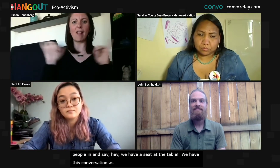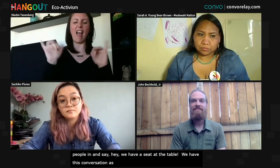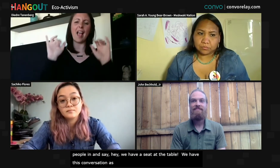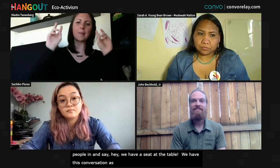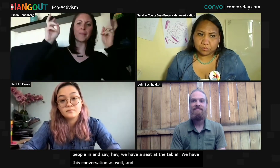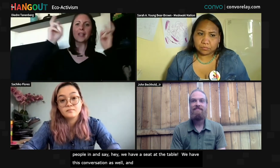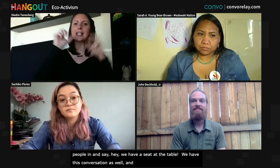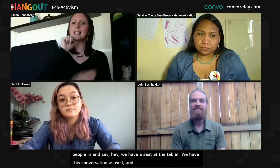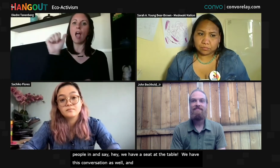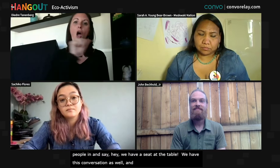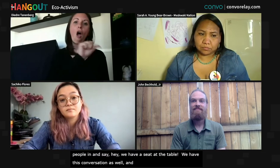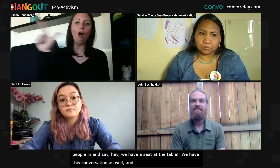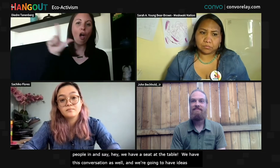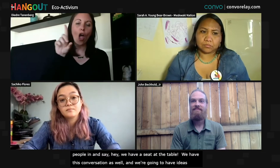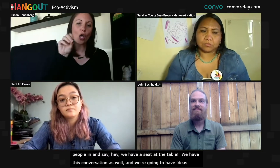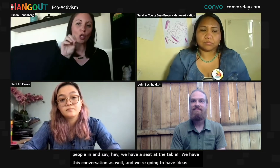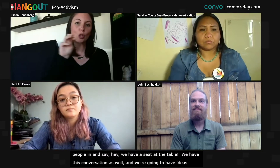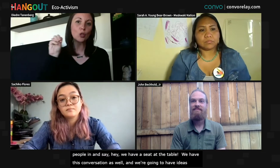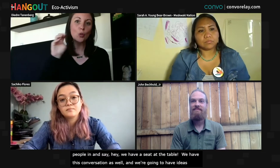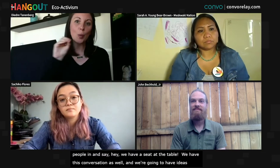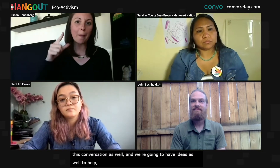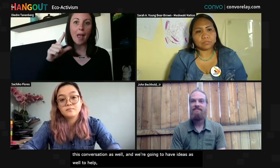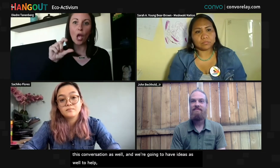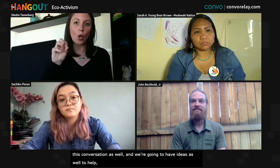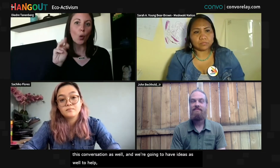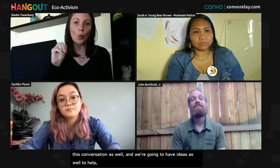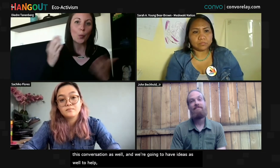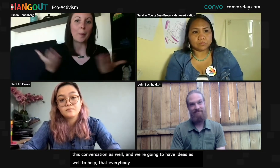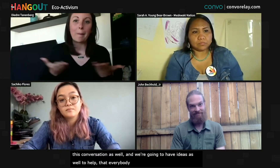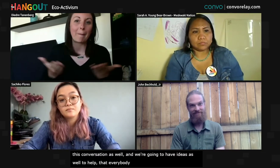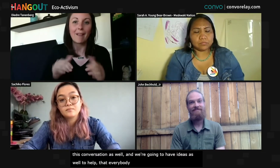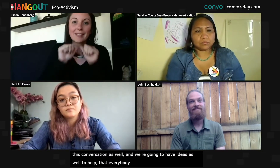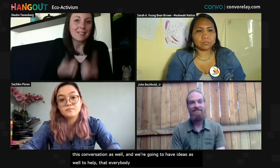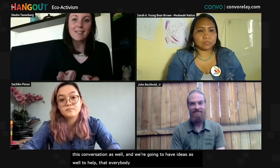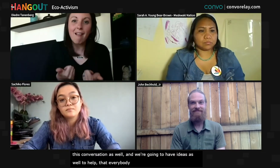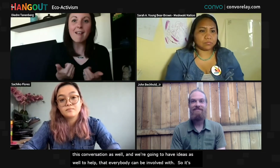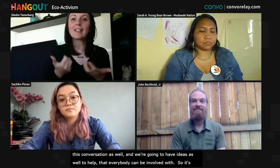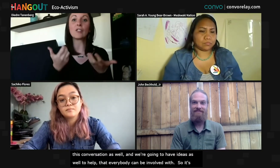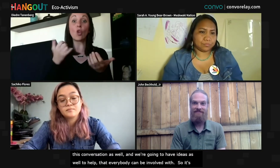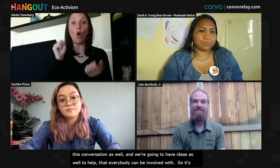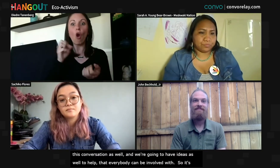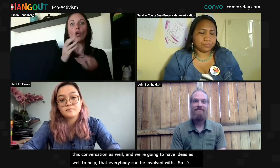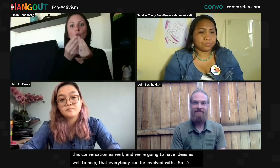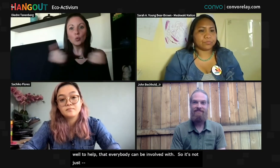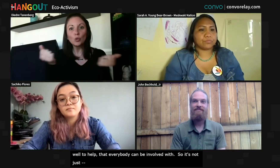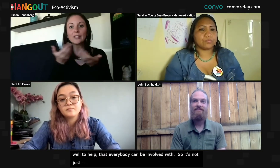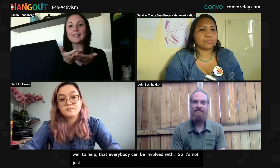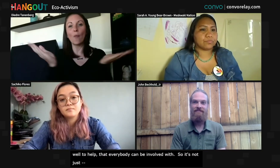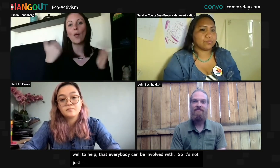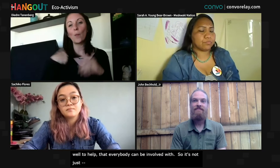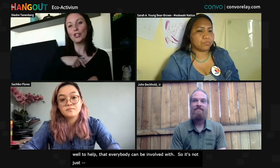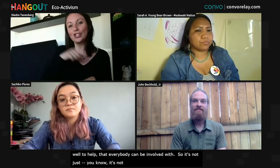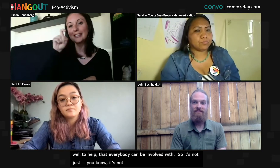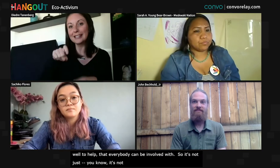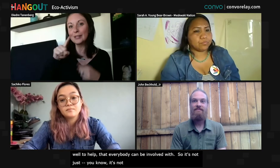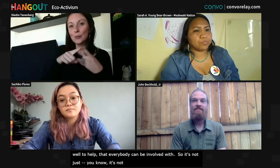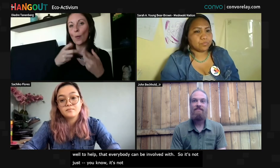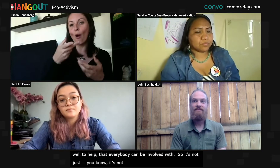that everybody can be involved. So it's not just, it's not all doom and gloom. There are solutions.